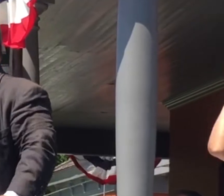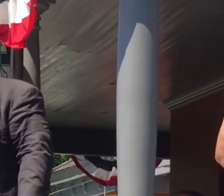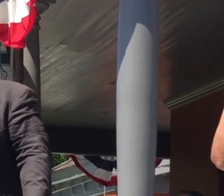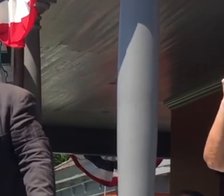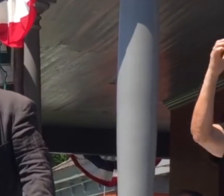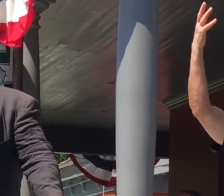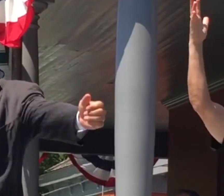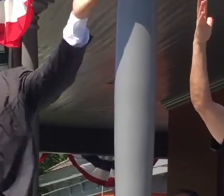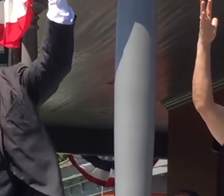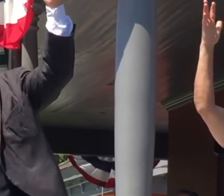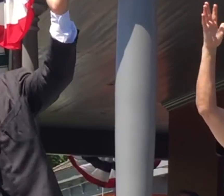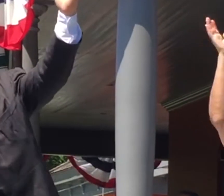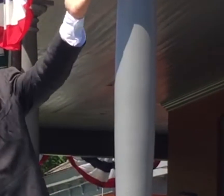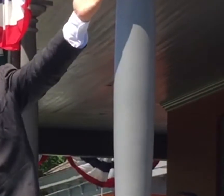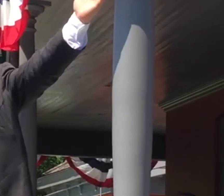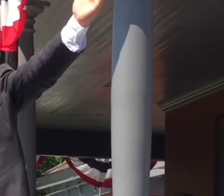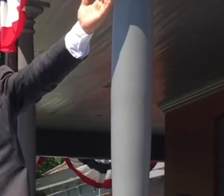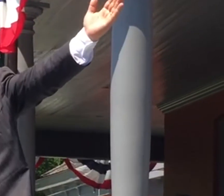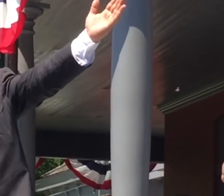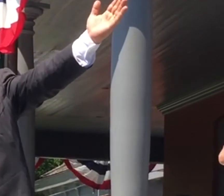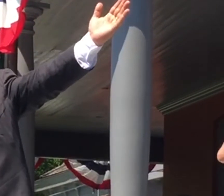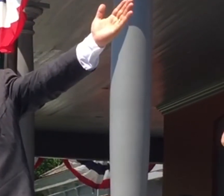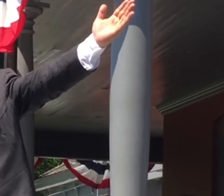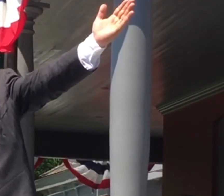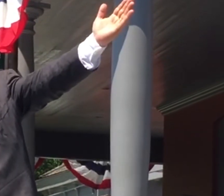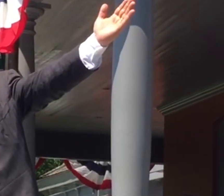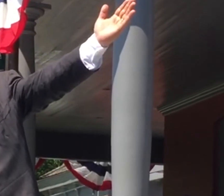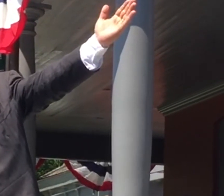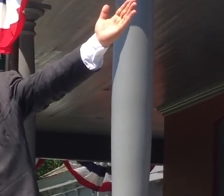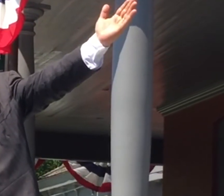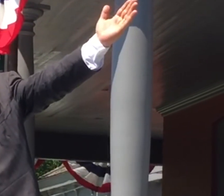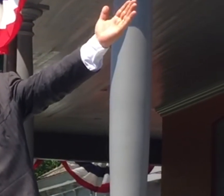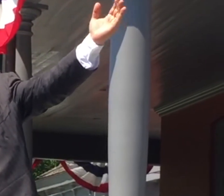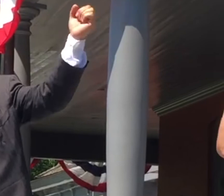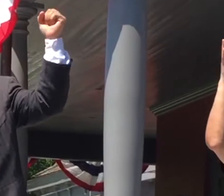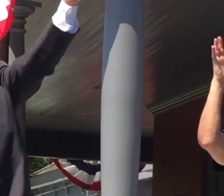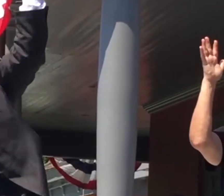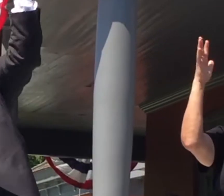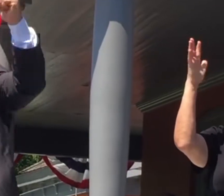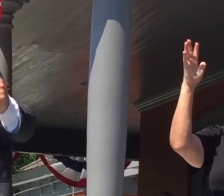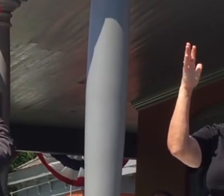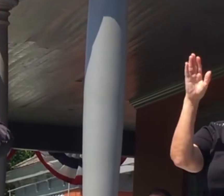Hip, hip, hooray! Hip, hip, hooray! Happy 4th of July!